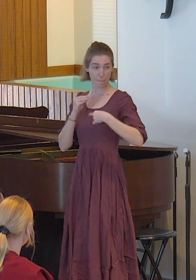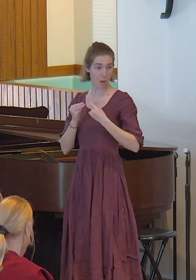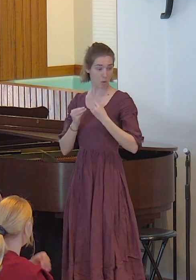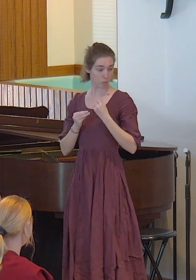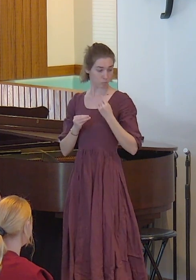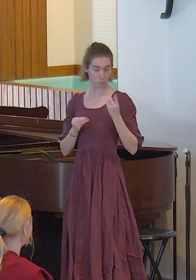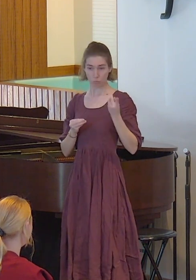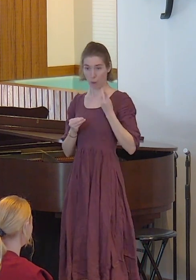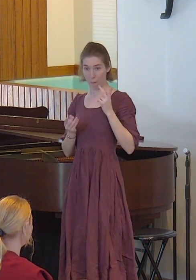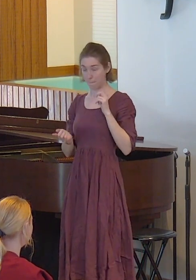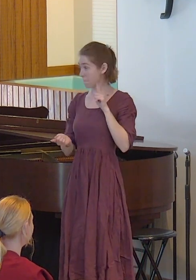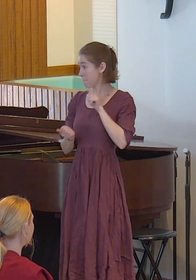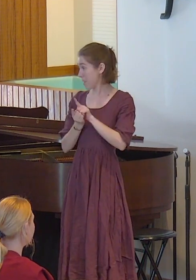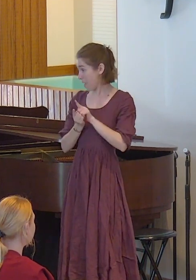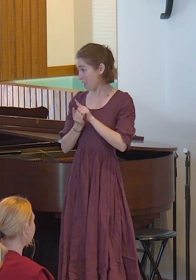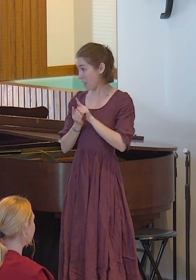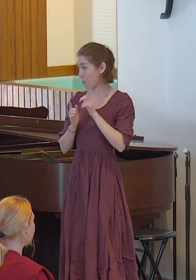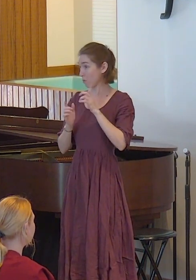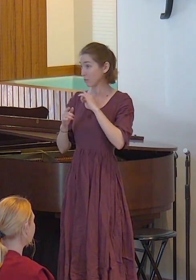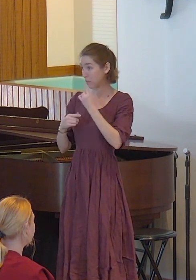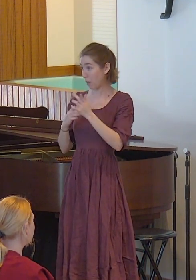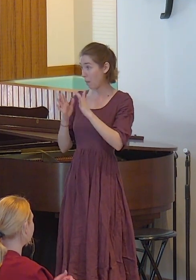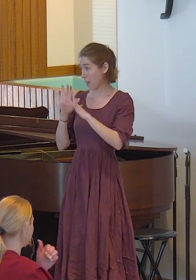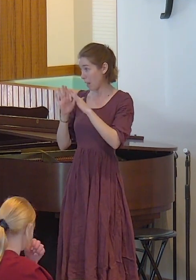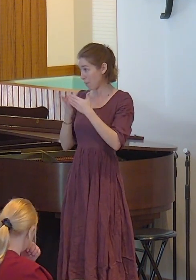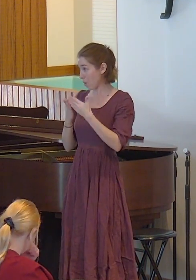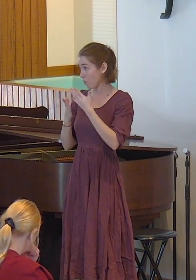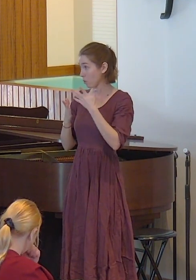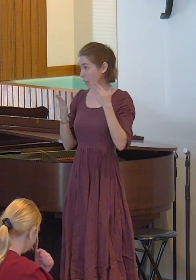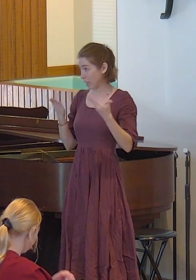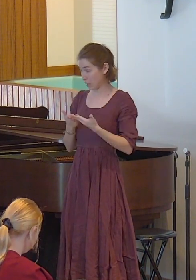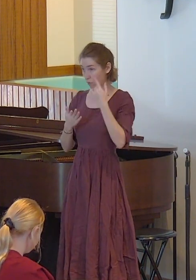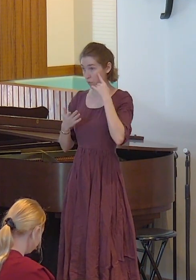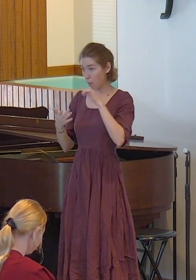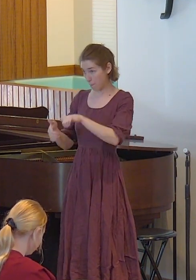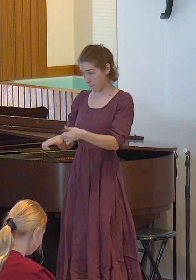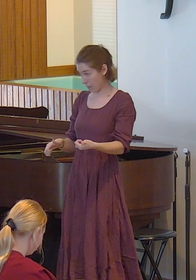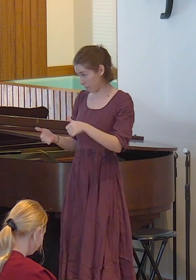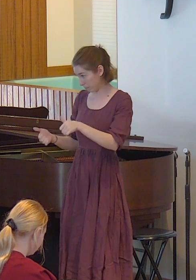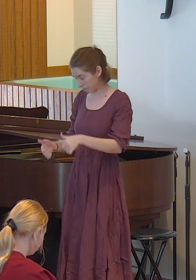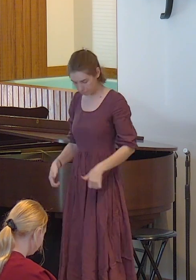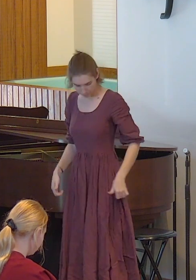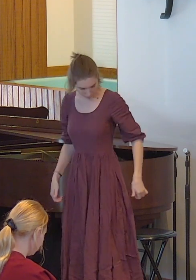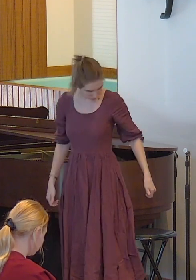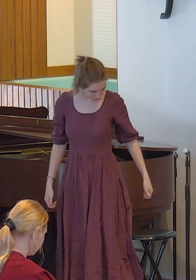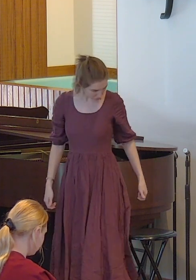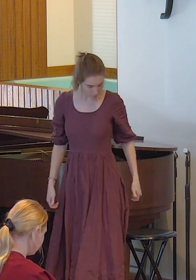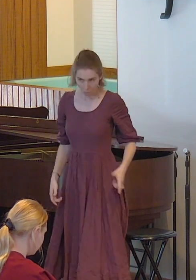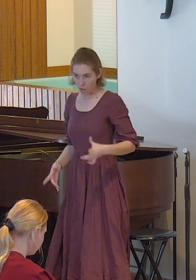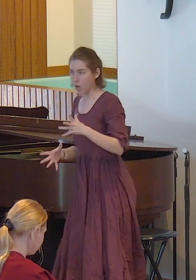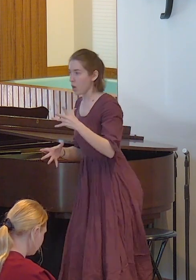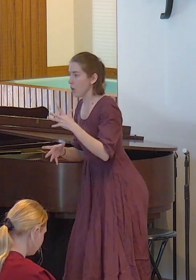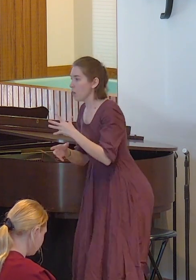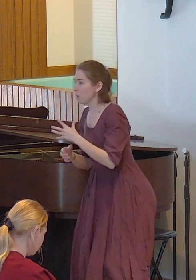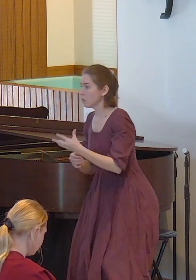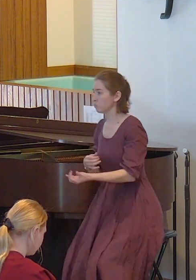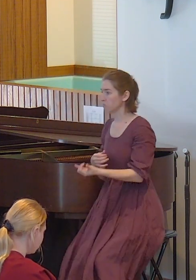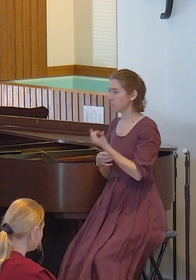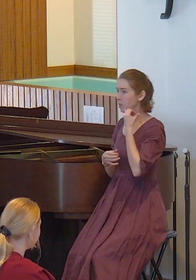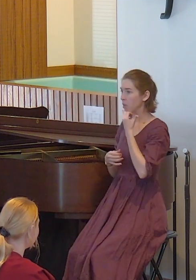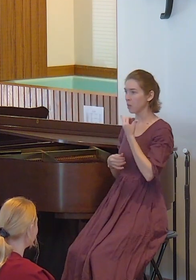And I'm going to tell you from the Bible why we're here today for the baptism. I received a phone call